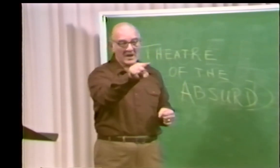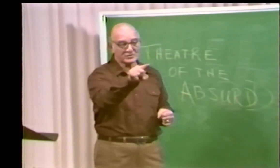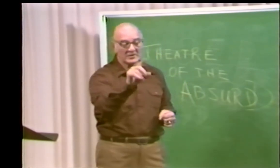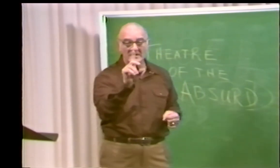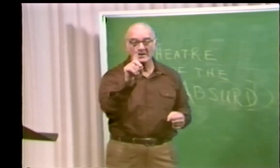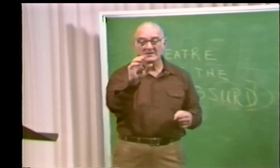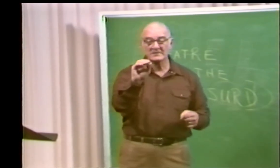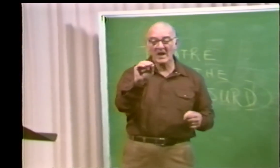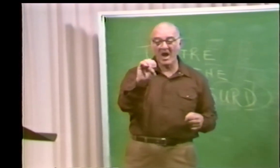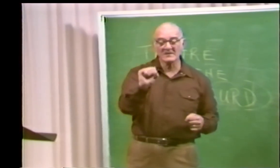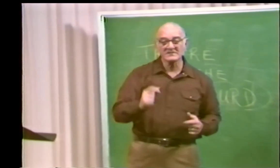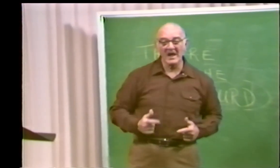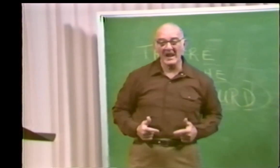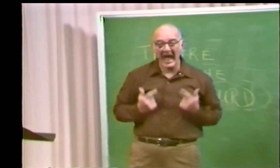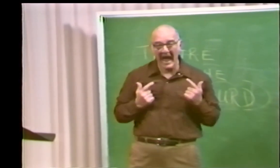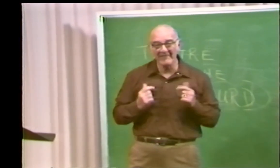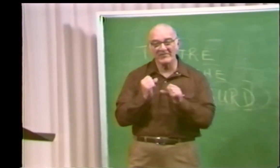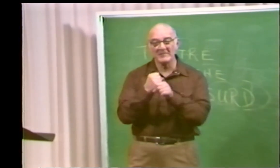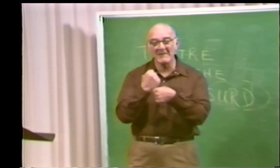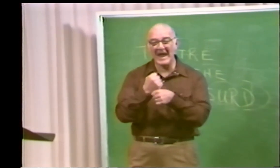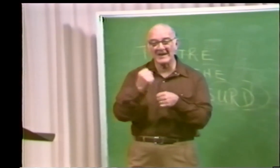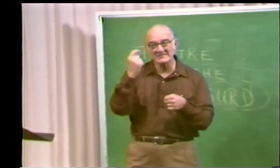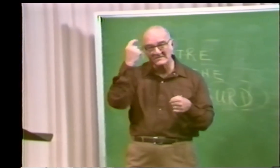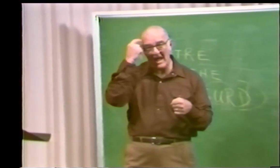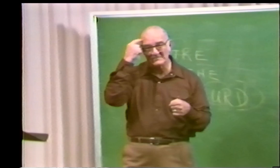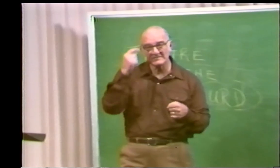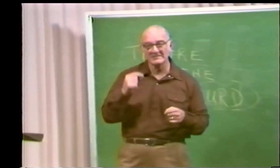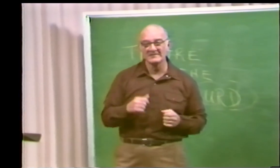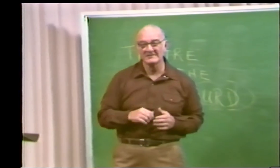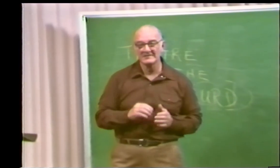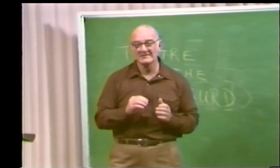Question. Does life make sense?